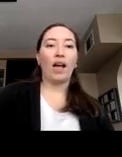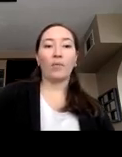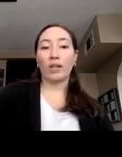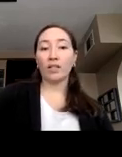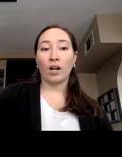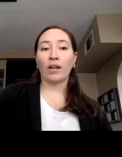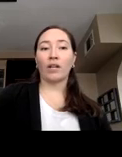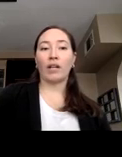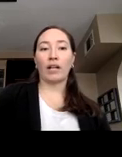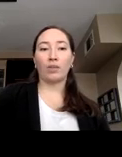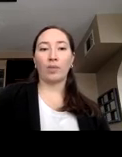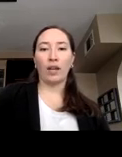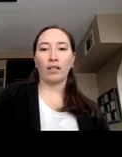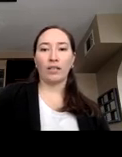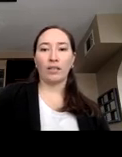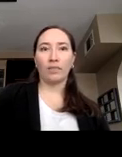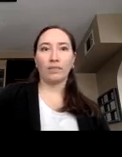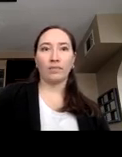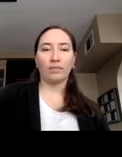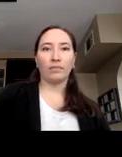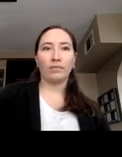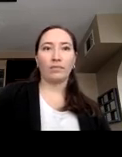So I'm going to start by creating a new project.